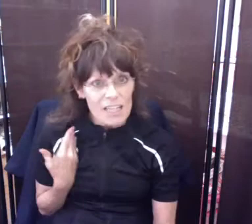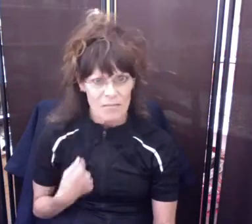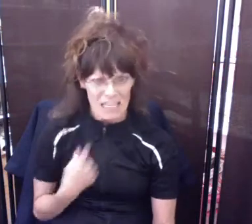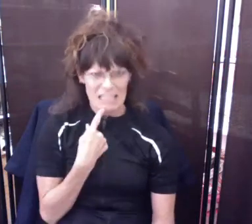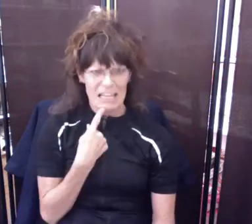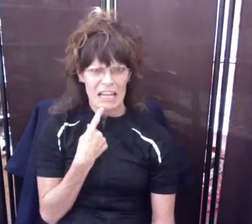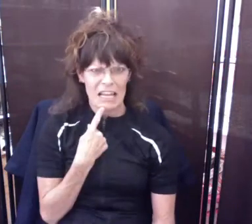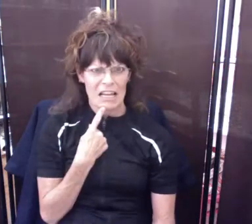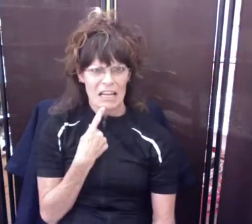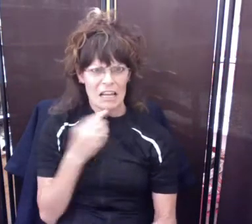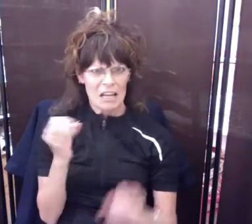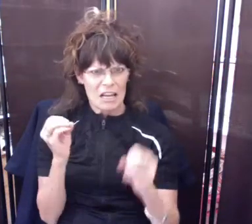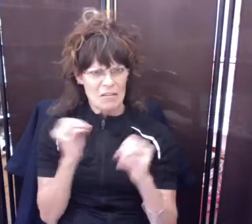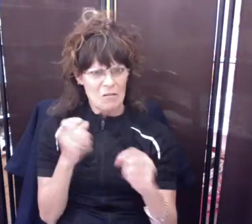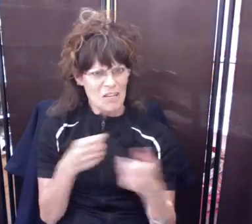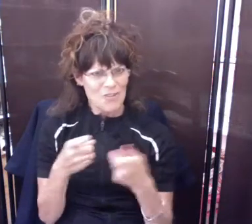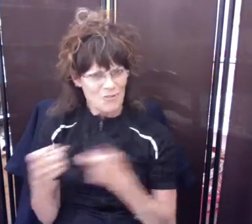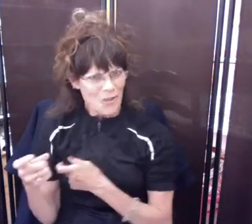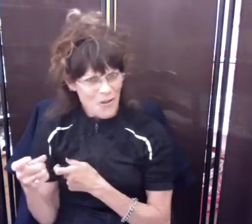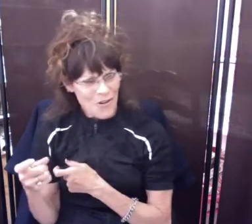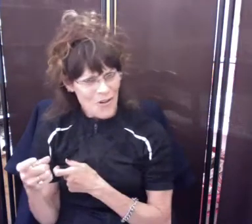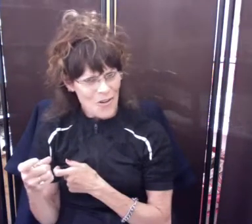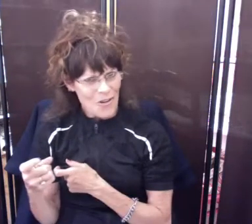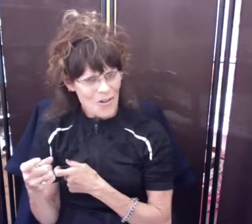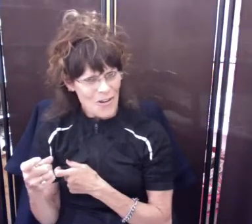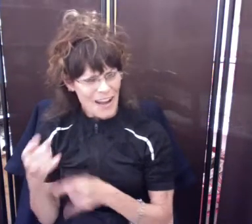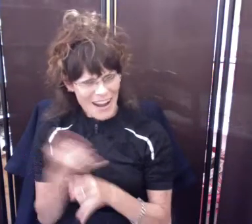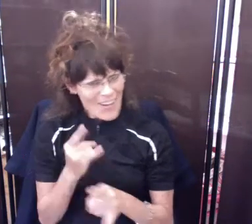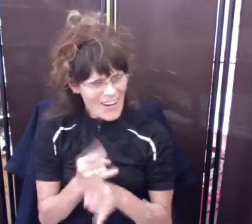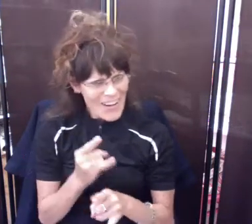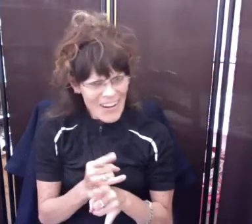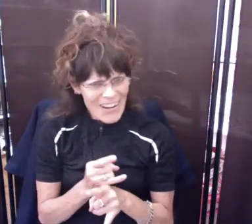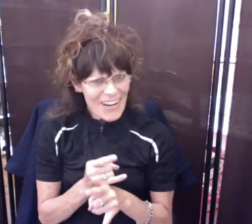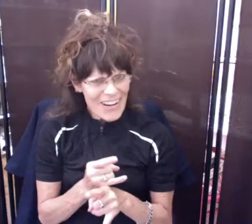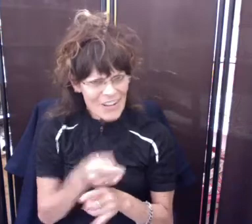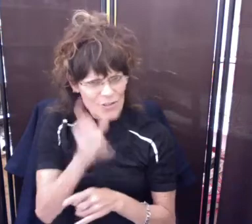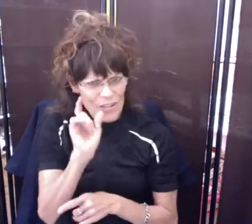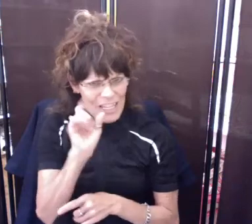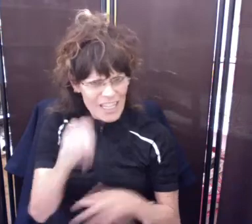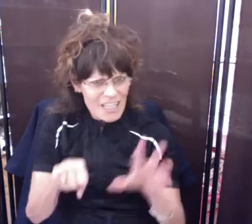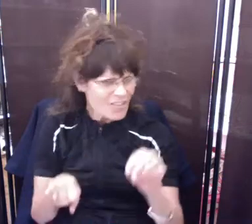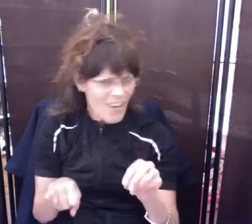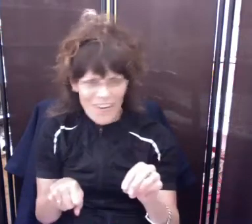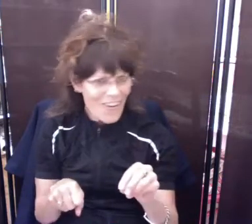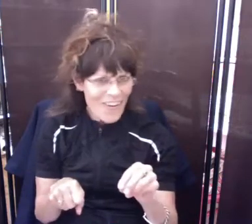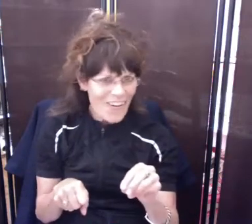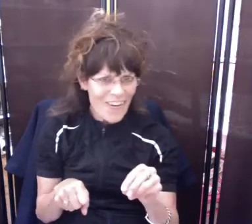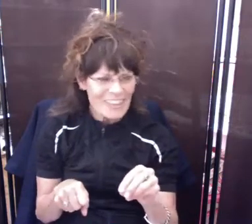have any control over whether alcohol went back in my body again or not was a very, very difficult